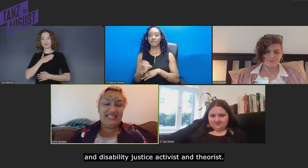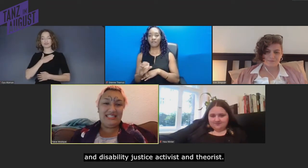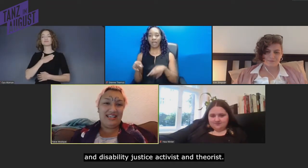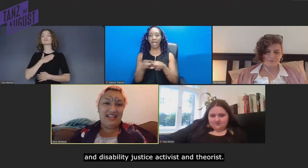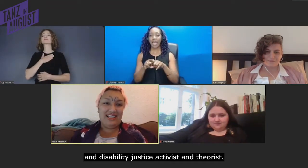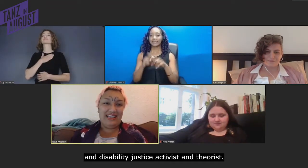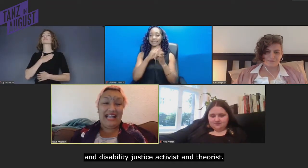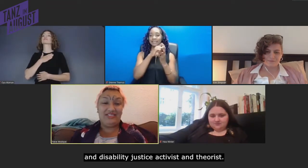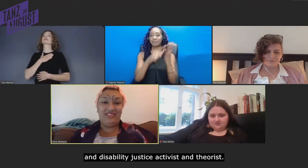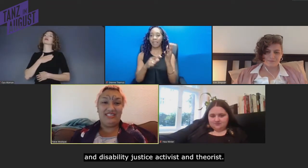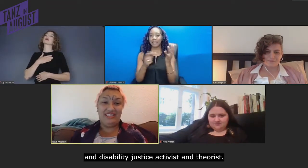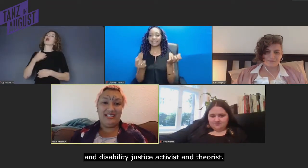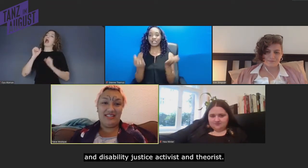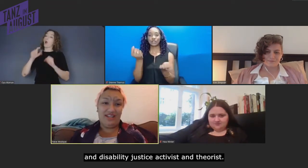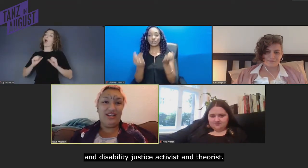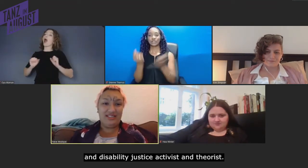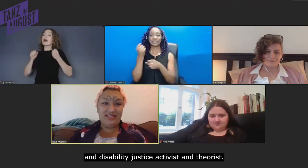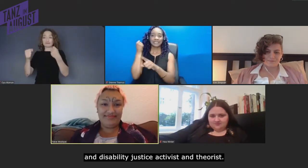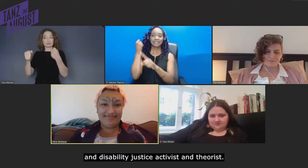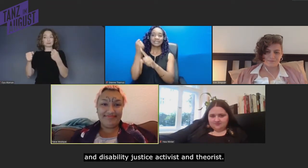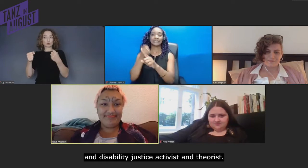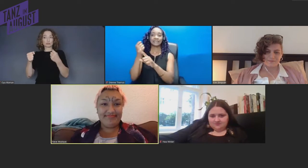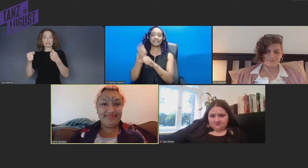justice activist and theorist.